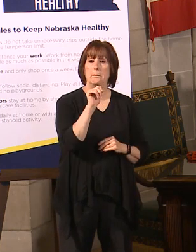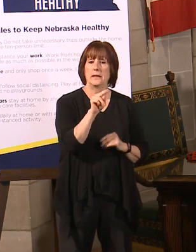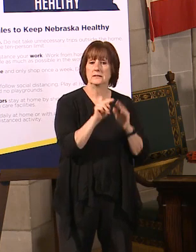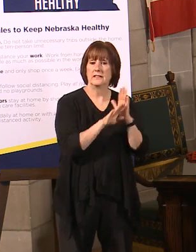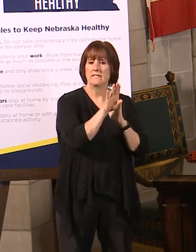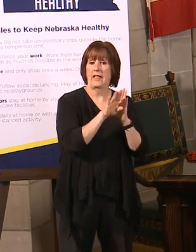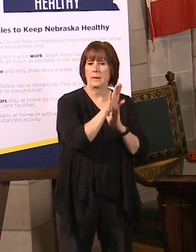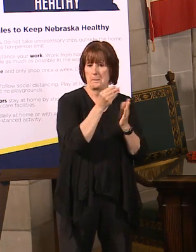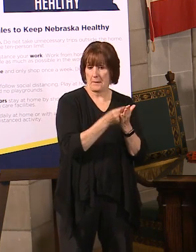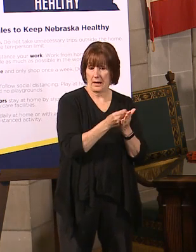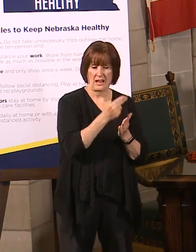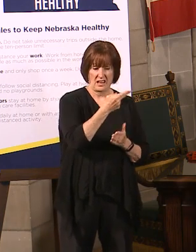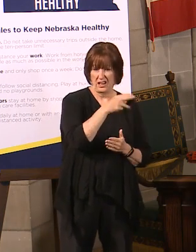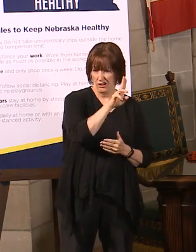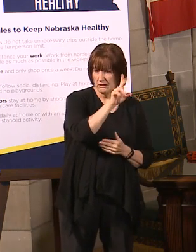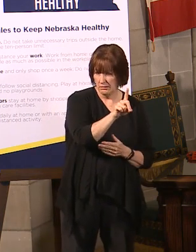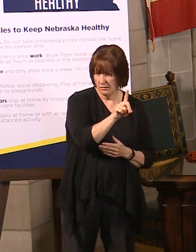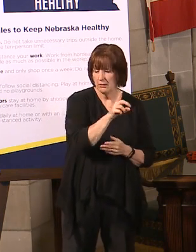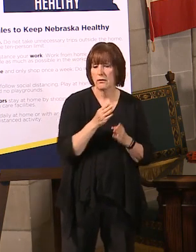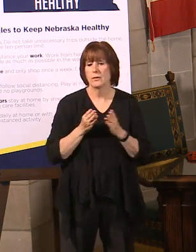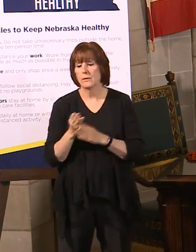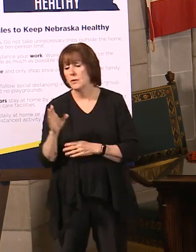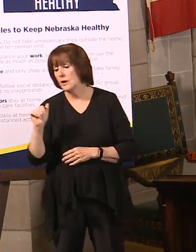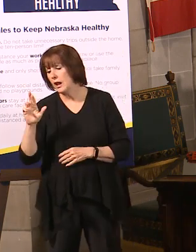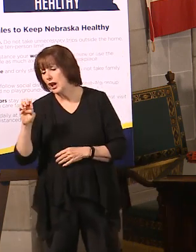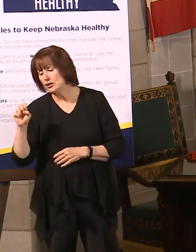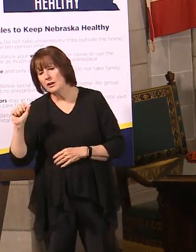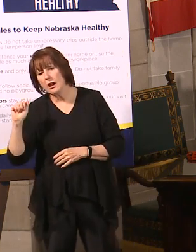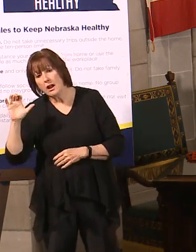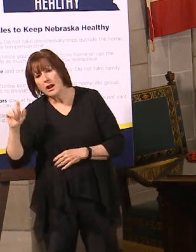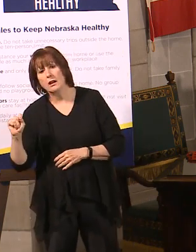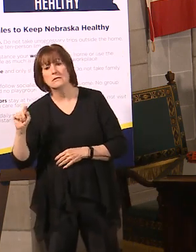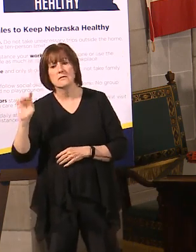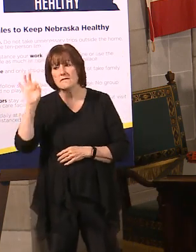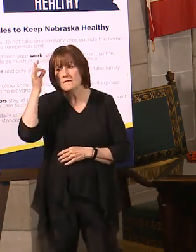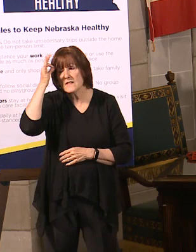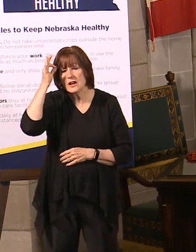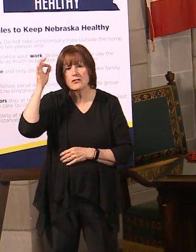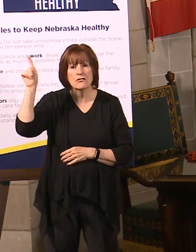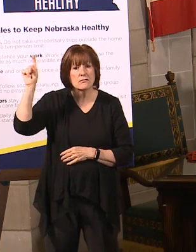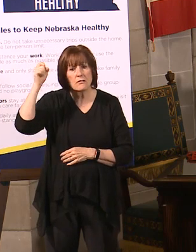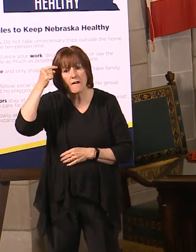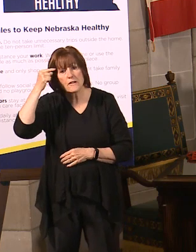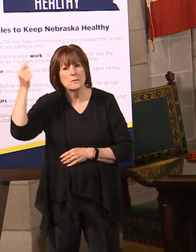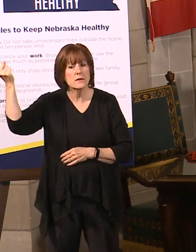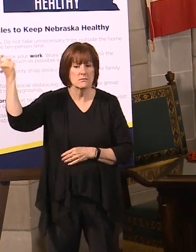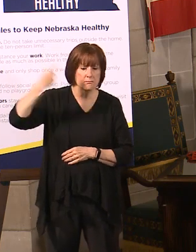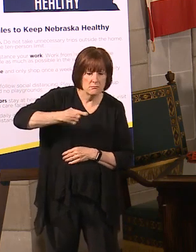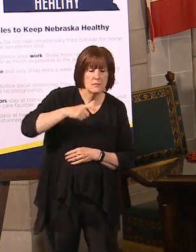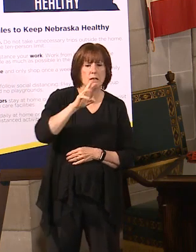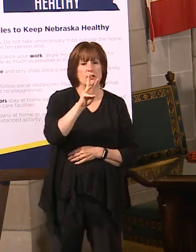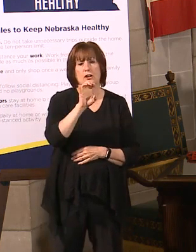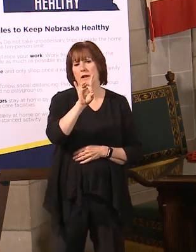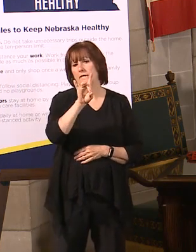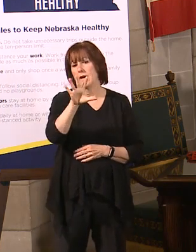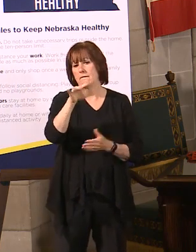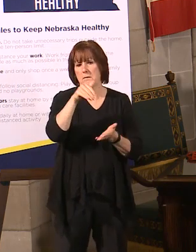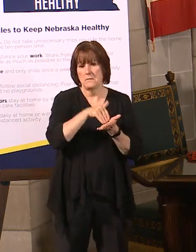the CARES Act and part of the federal government recovery from what we're going through with regard to this emergency, about $685 million